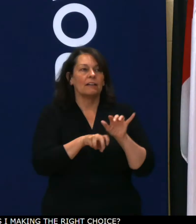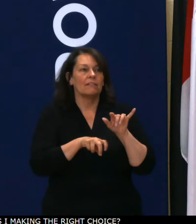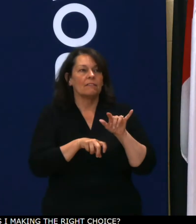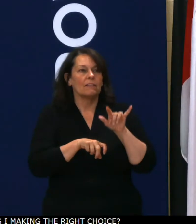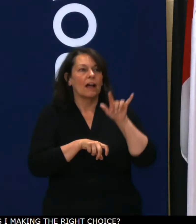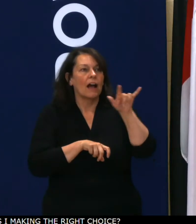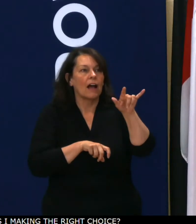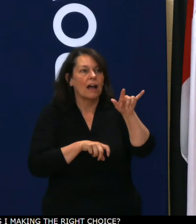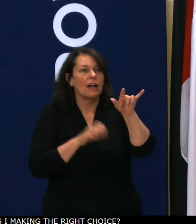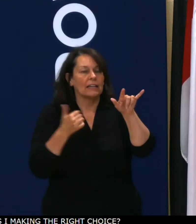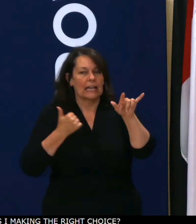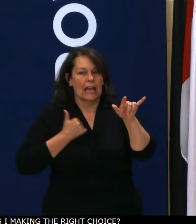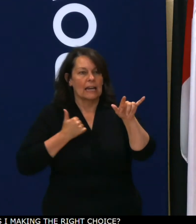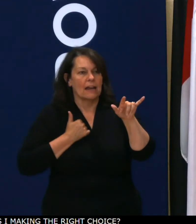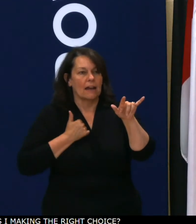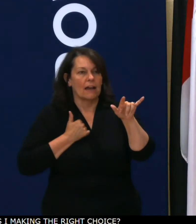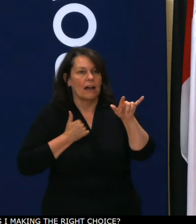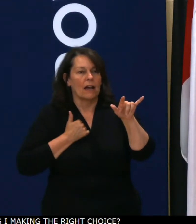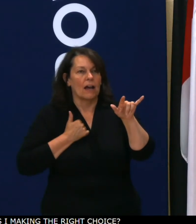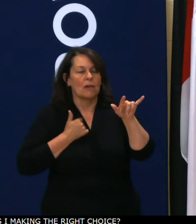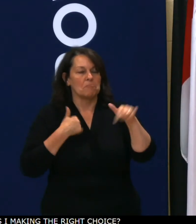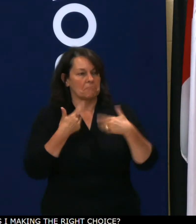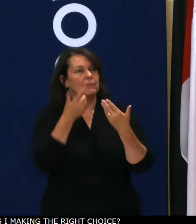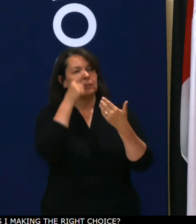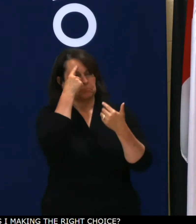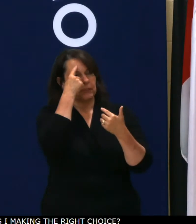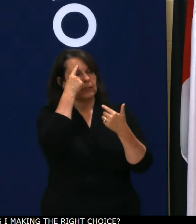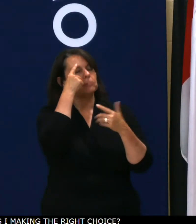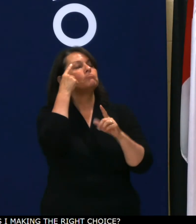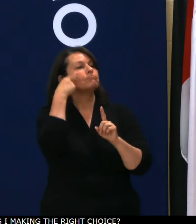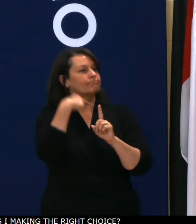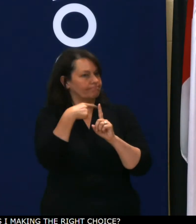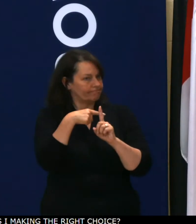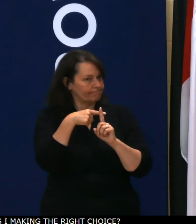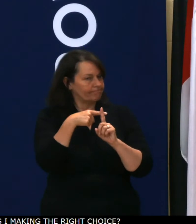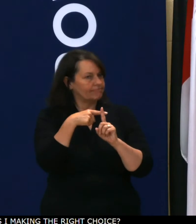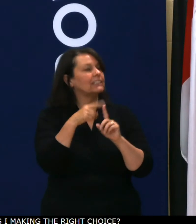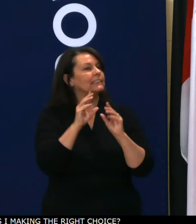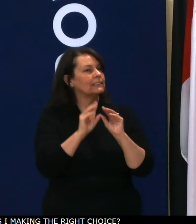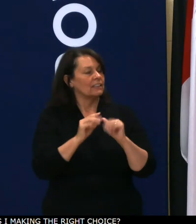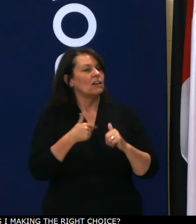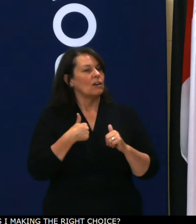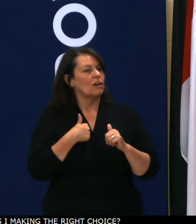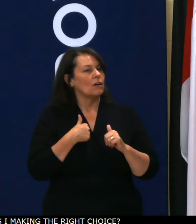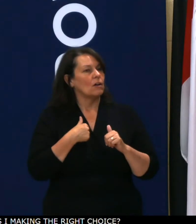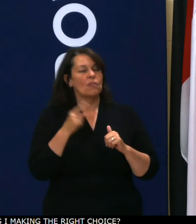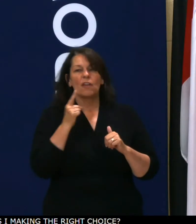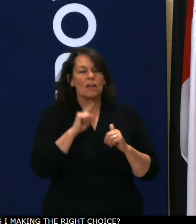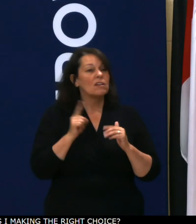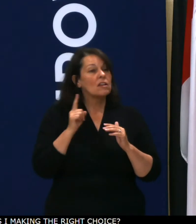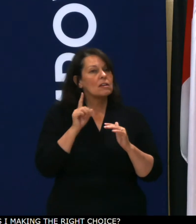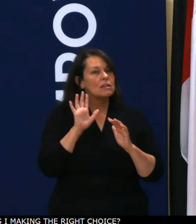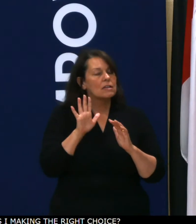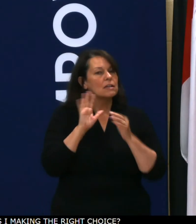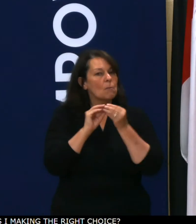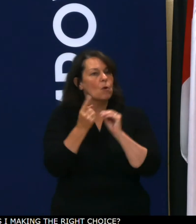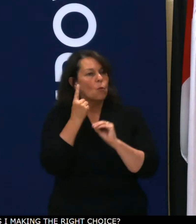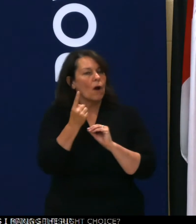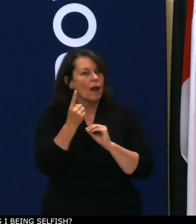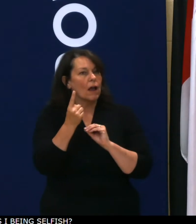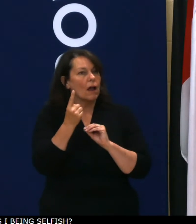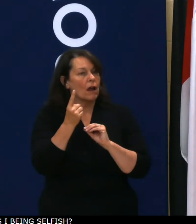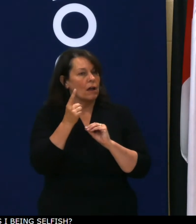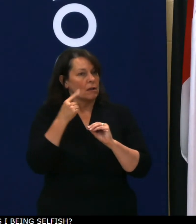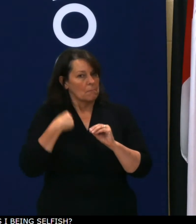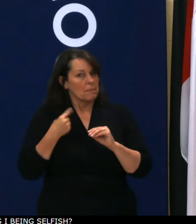my vision and doubts filled my mind. But one thought overpowered them all. This is not just for